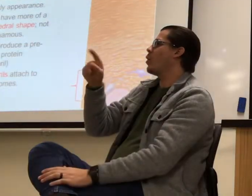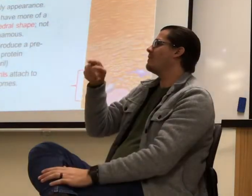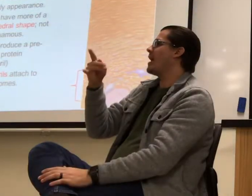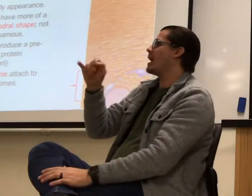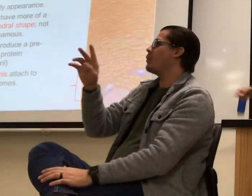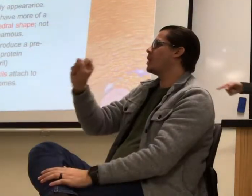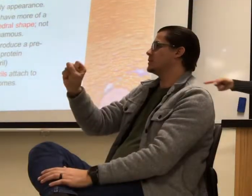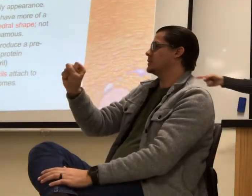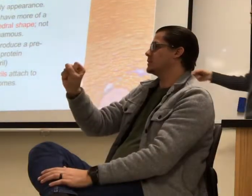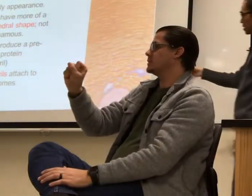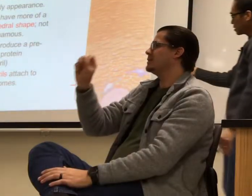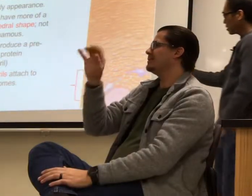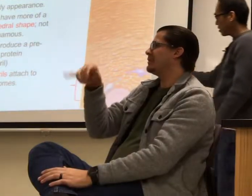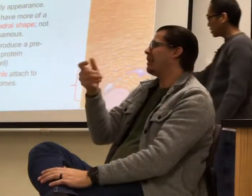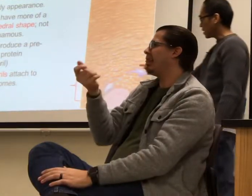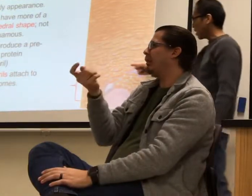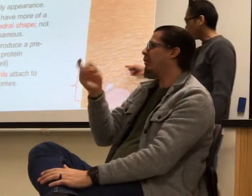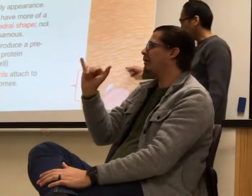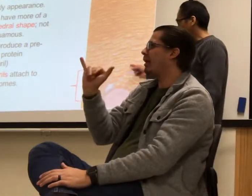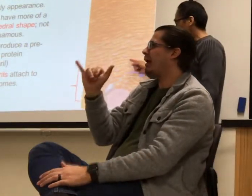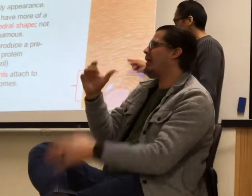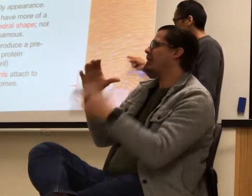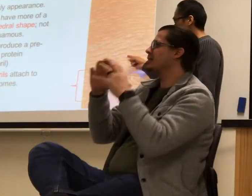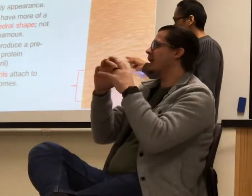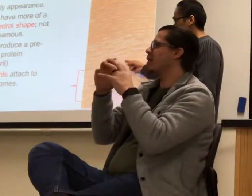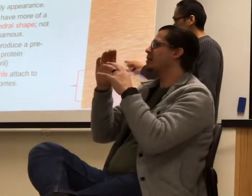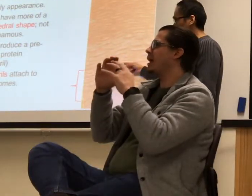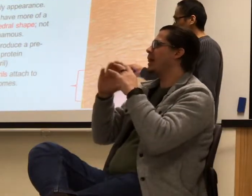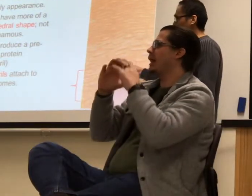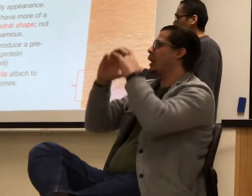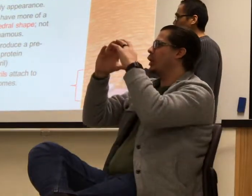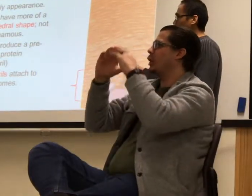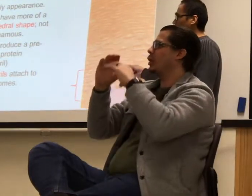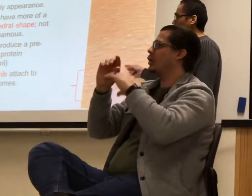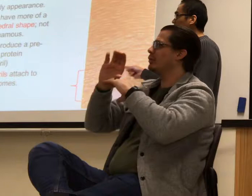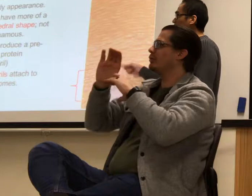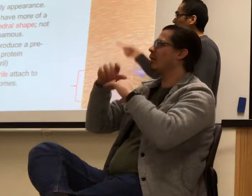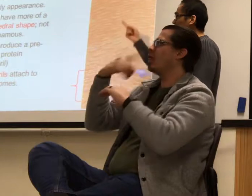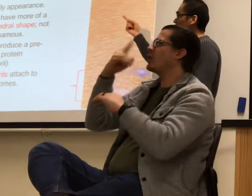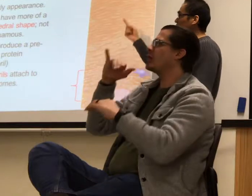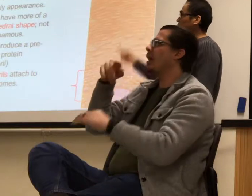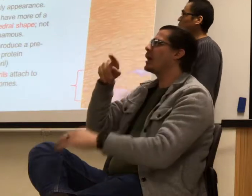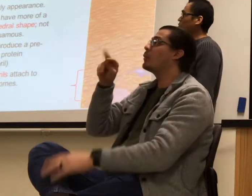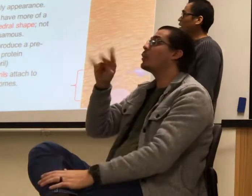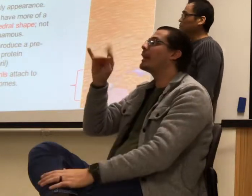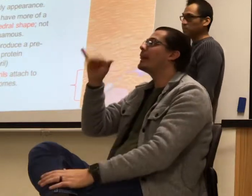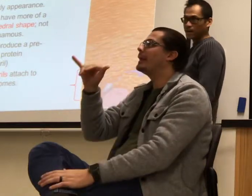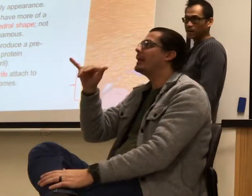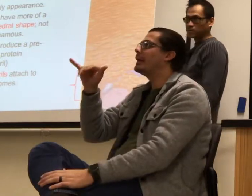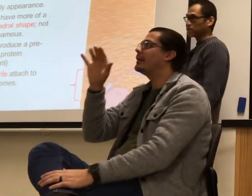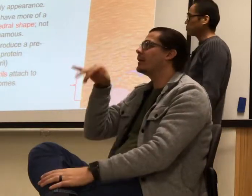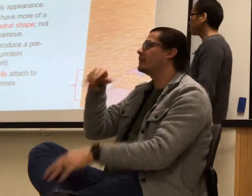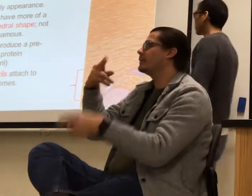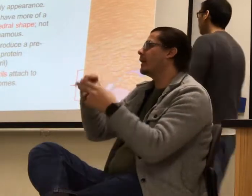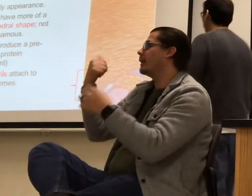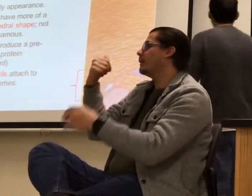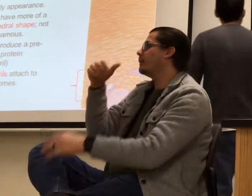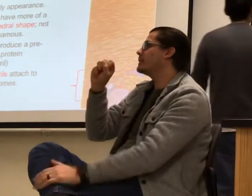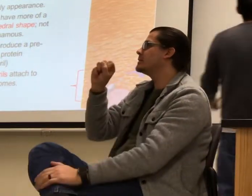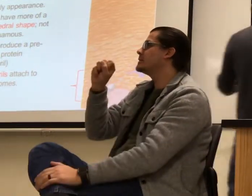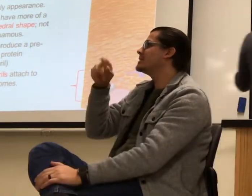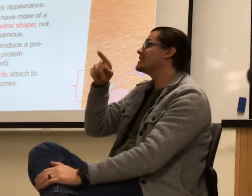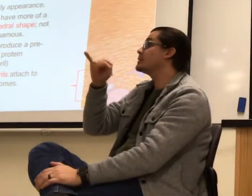of gives the cells in this layer this kind of prickly appearance, hence the name stratum spinosum.